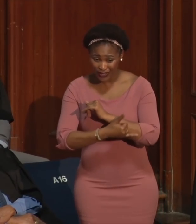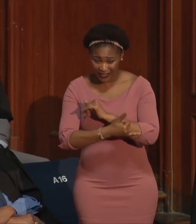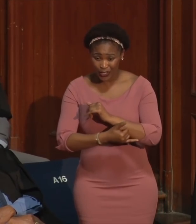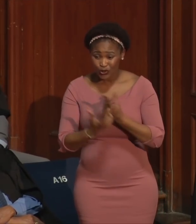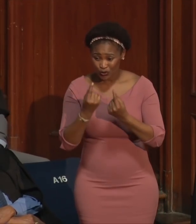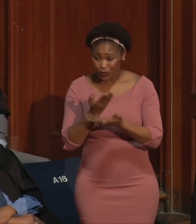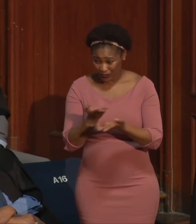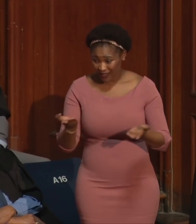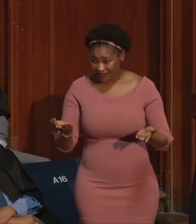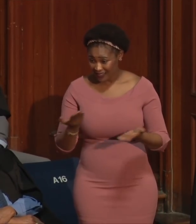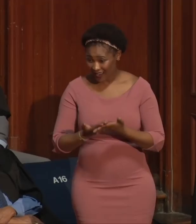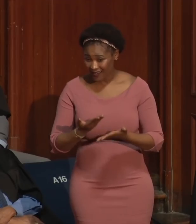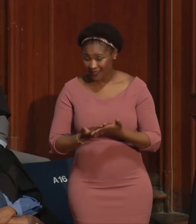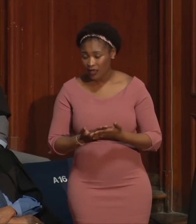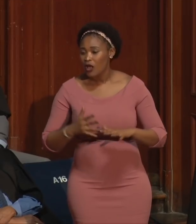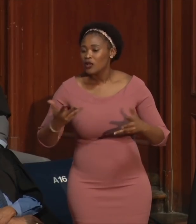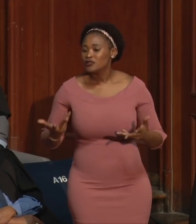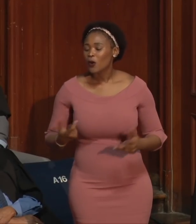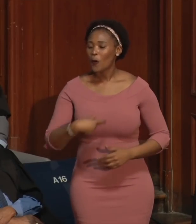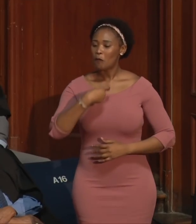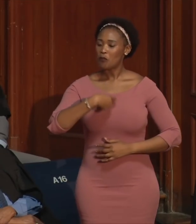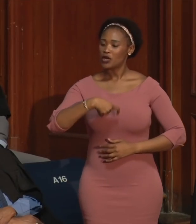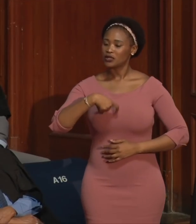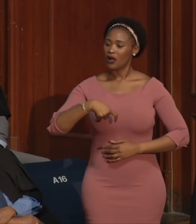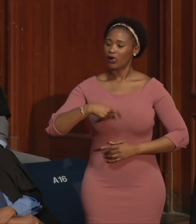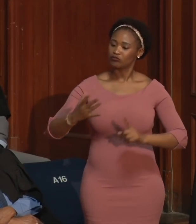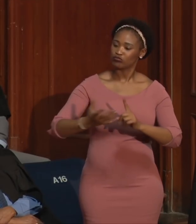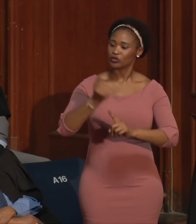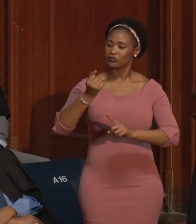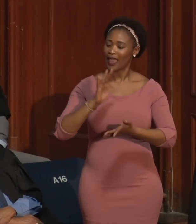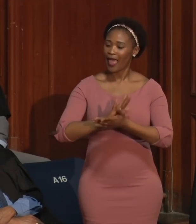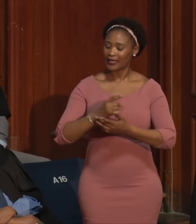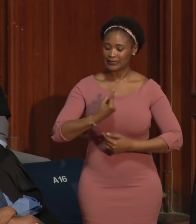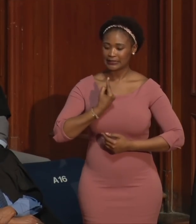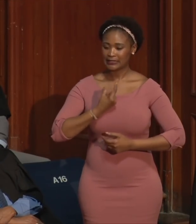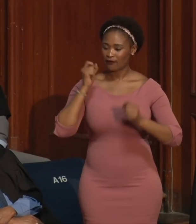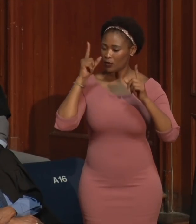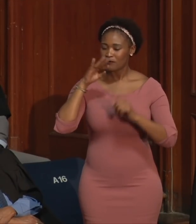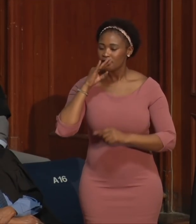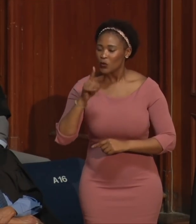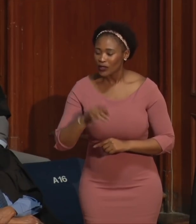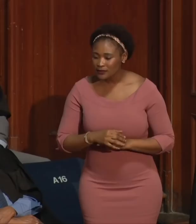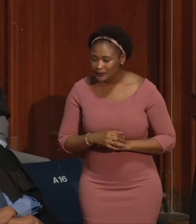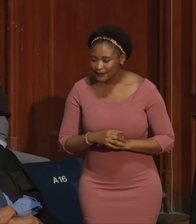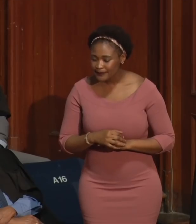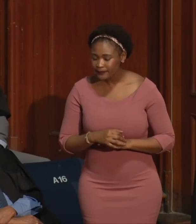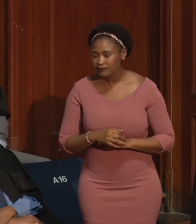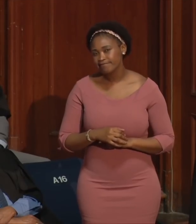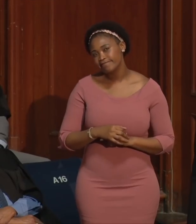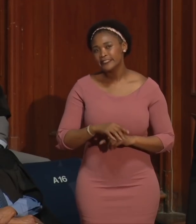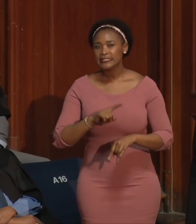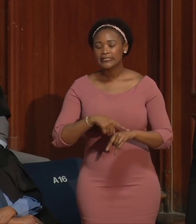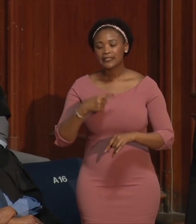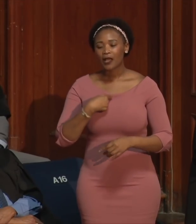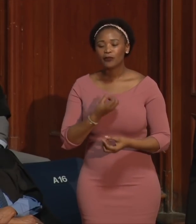so. So what does personal mastery and awareness or self-awareness really mean? When I talk